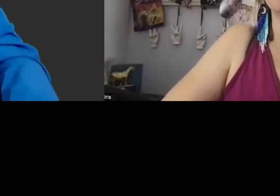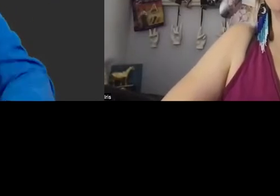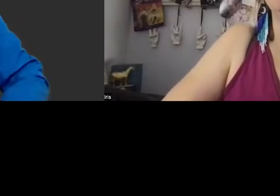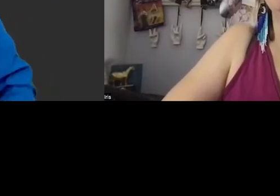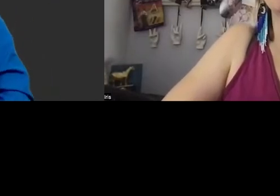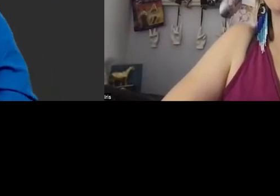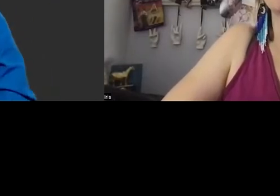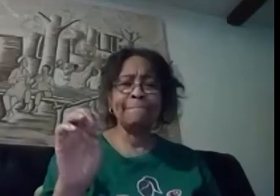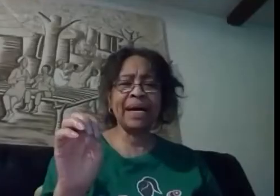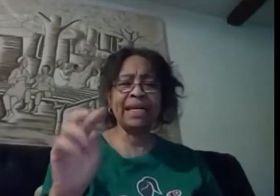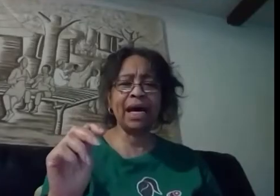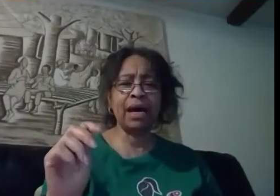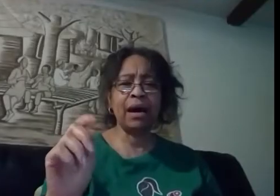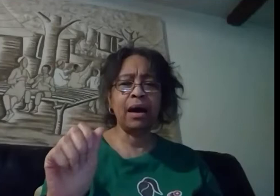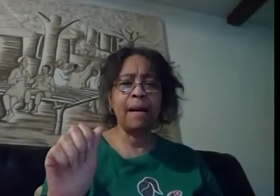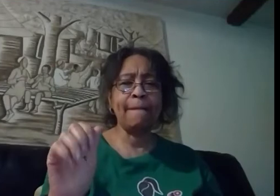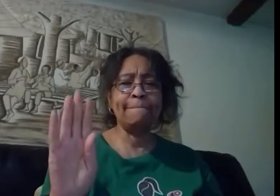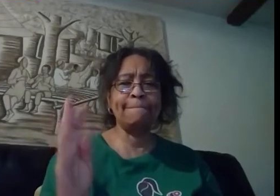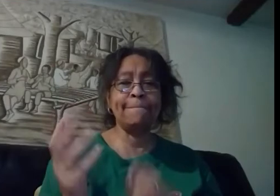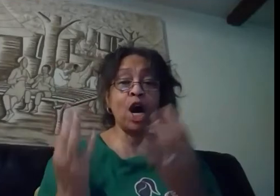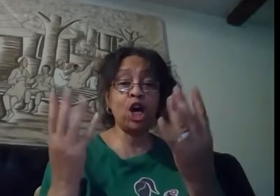Okay, so my first question's about